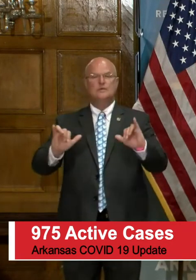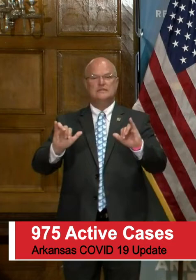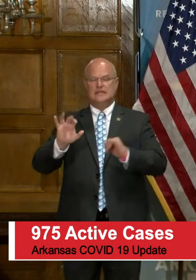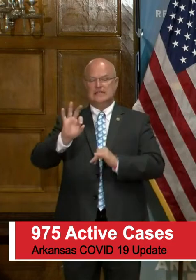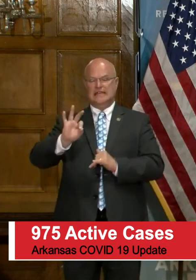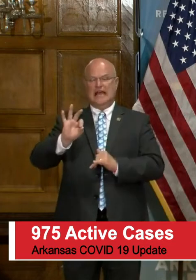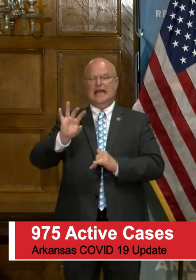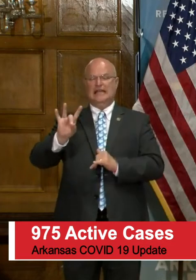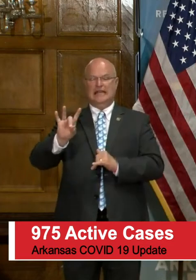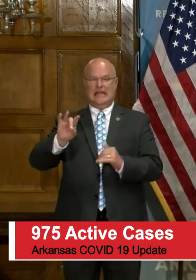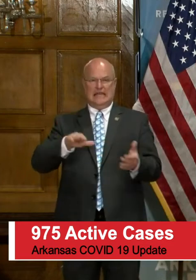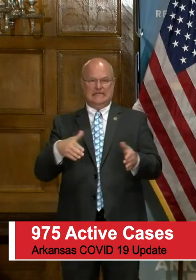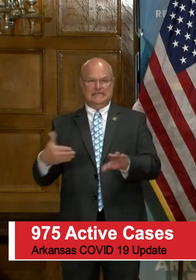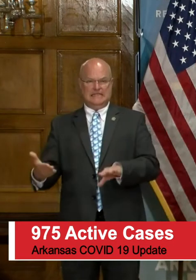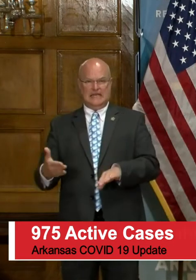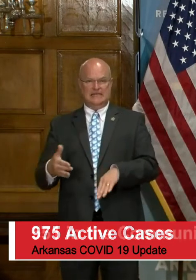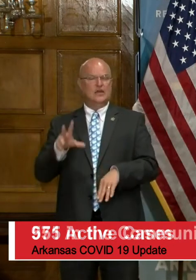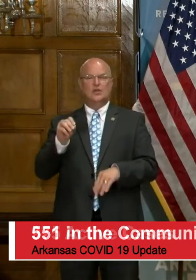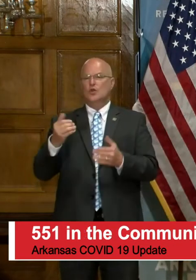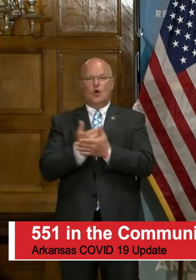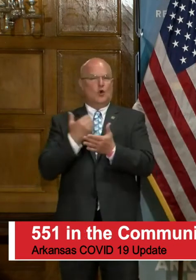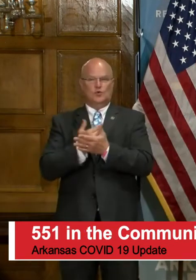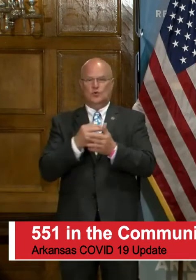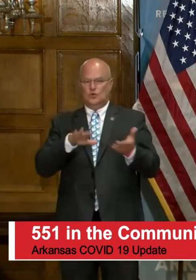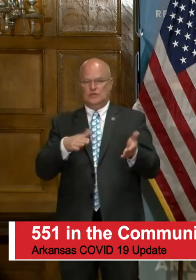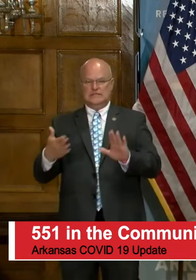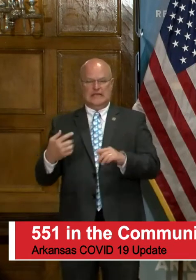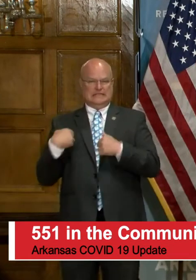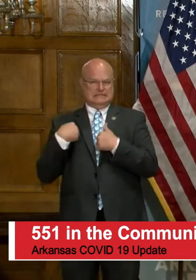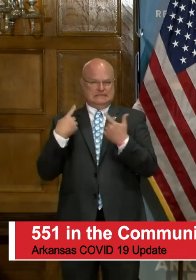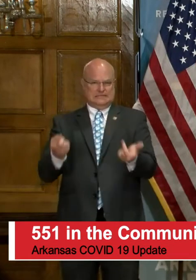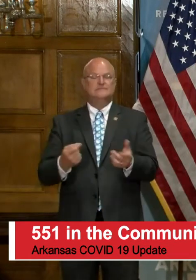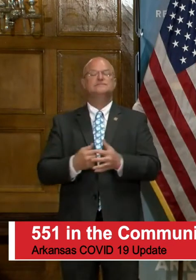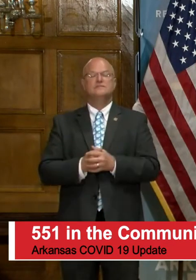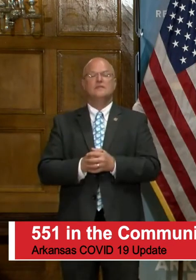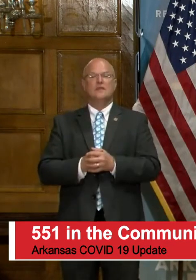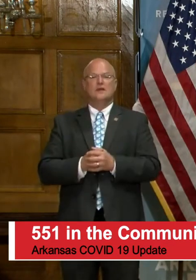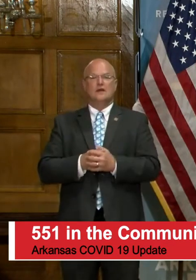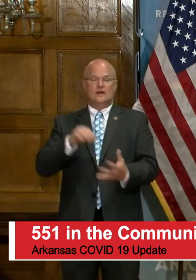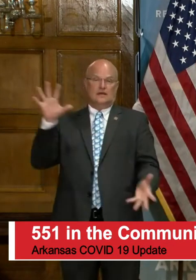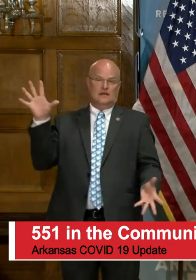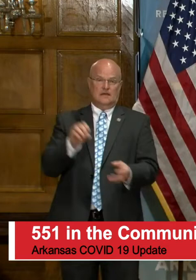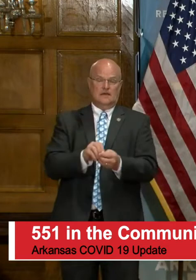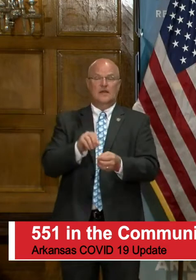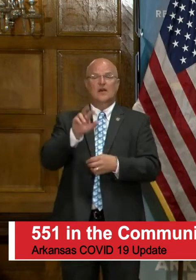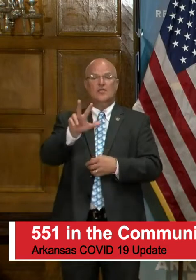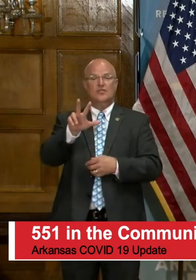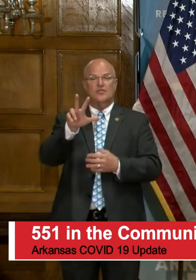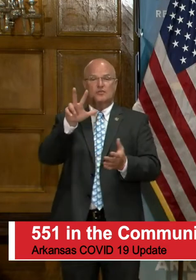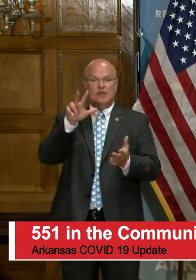at 98 deaths, so no new deaths reported since yesterday. We have a total of